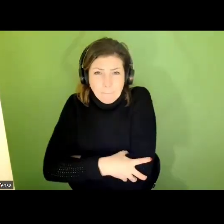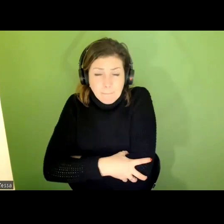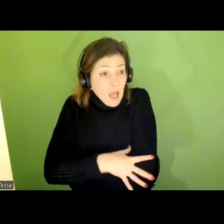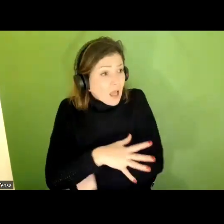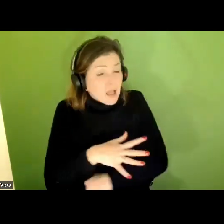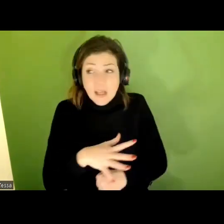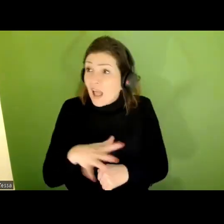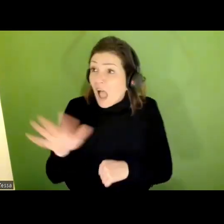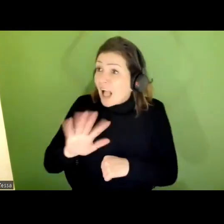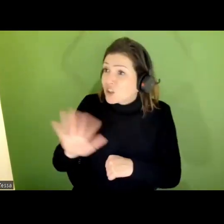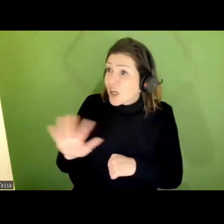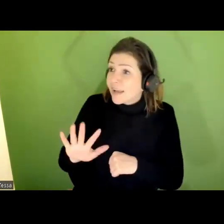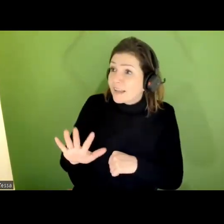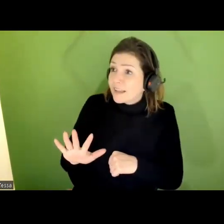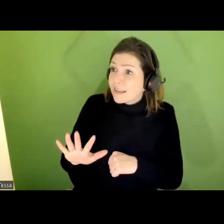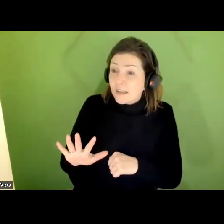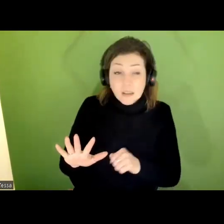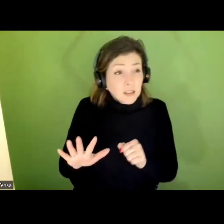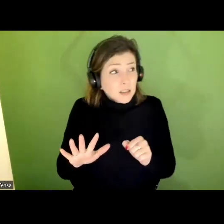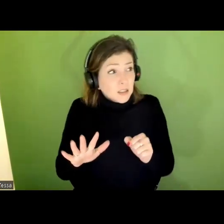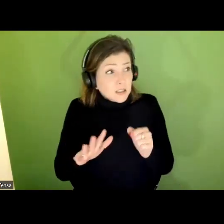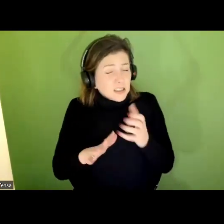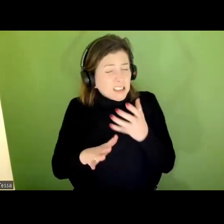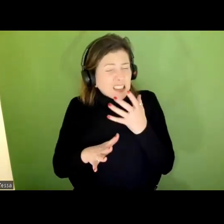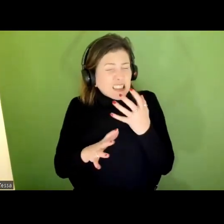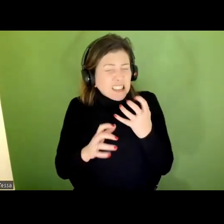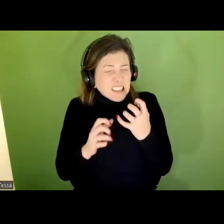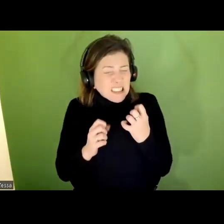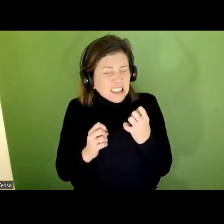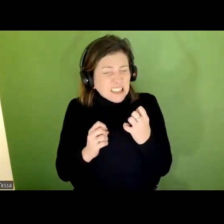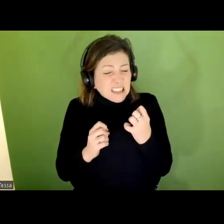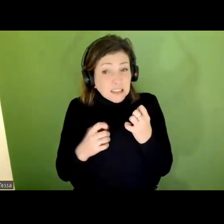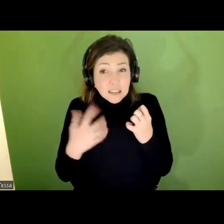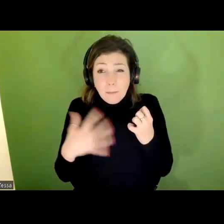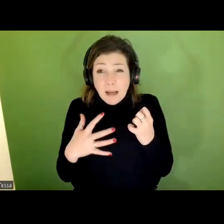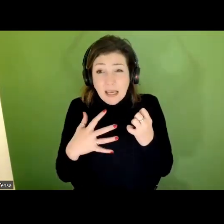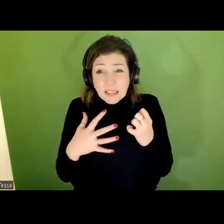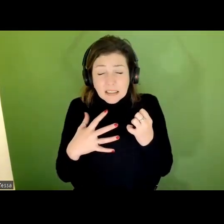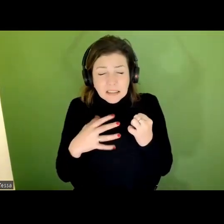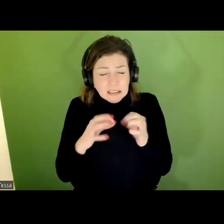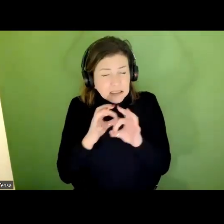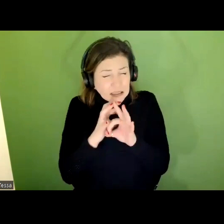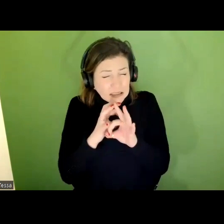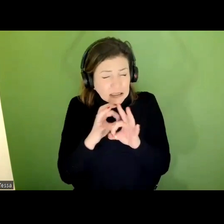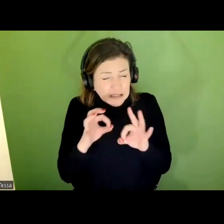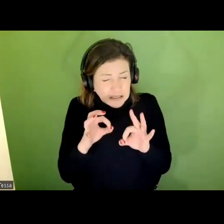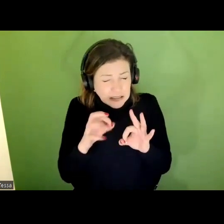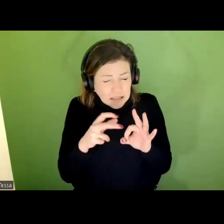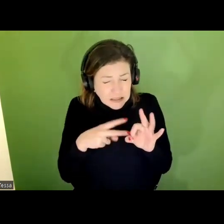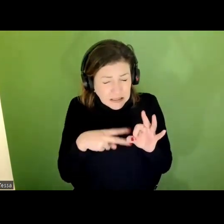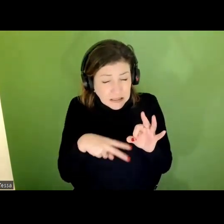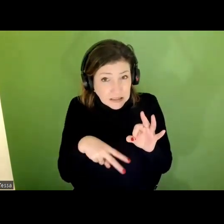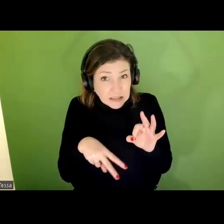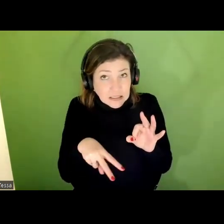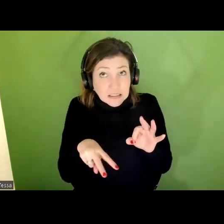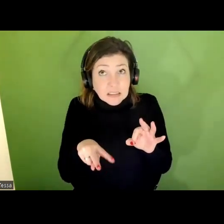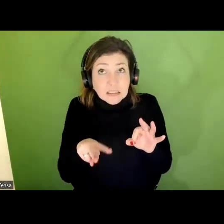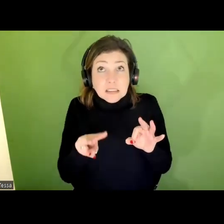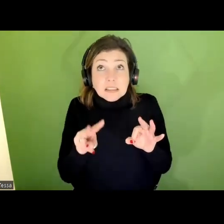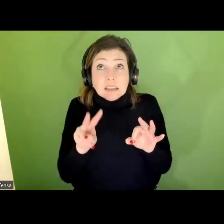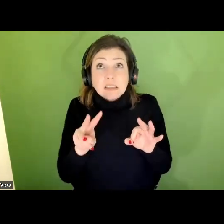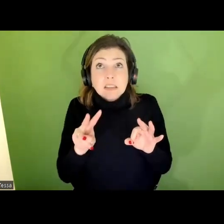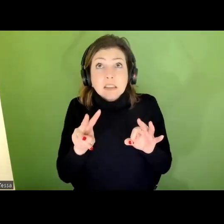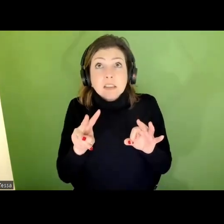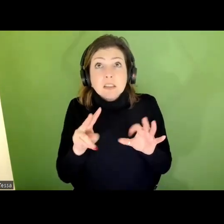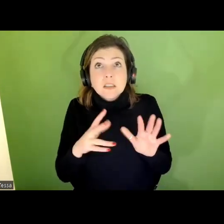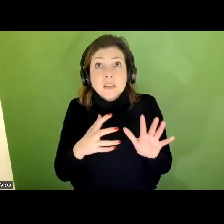screamed. He tried to say something, but his jaw had clenched with the pain. Then he looked up. Cold fear shot through him.